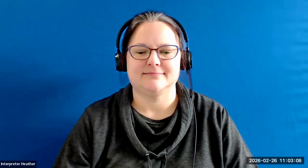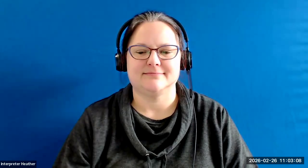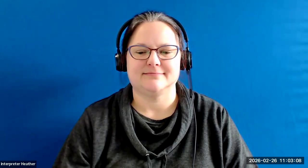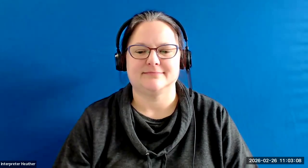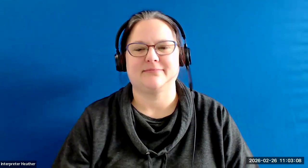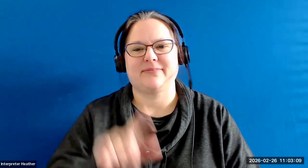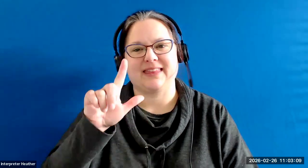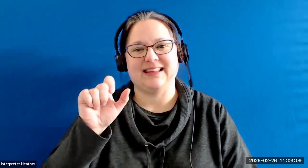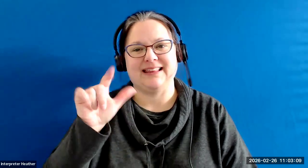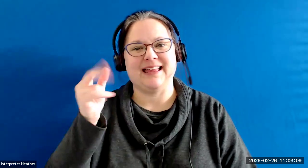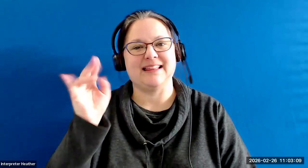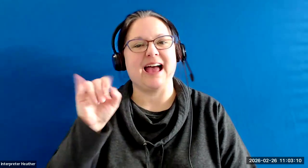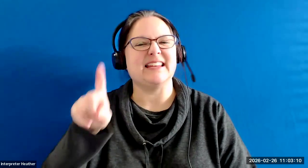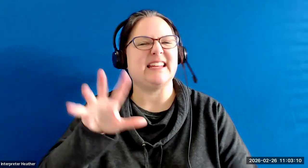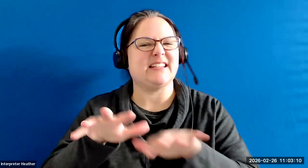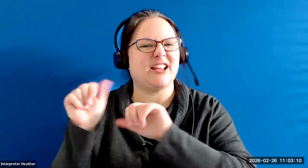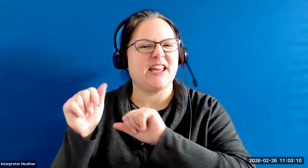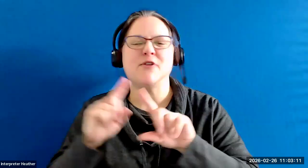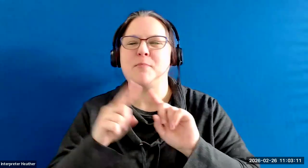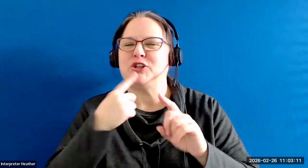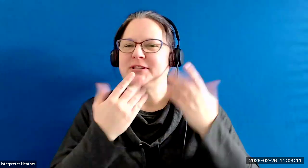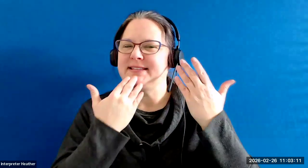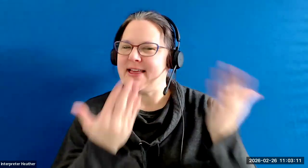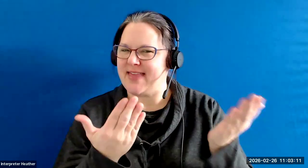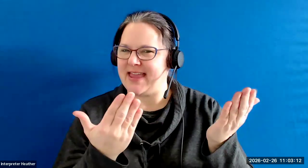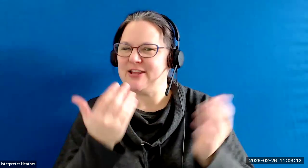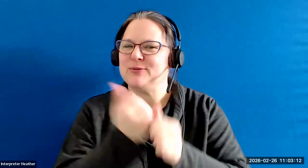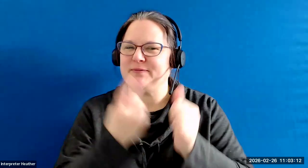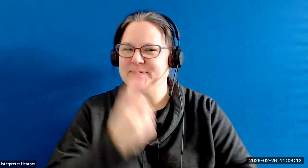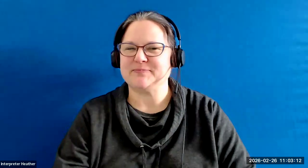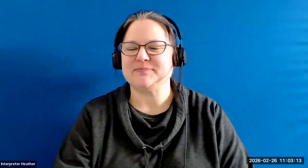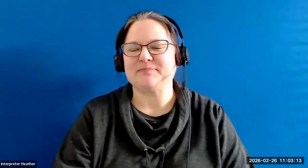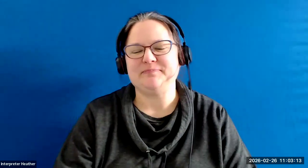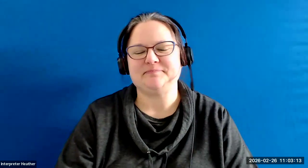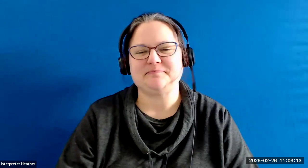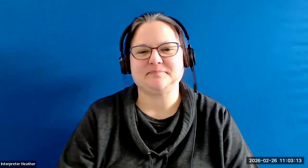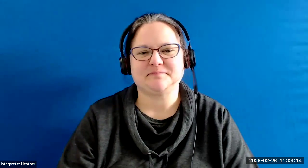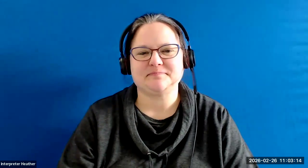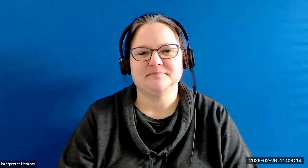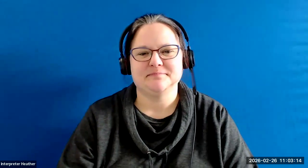Looks like Leilani had to go, but she says, thanks, Ronnie and all.